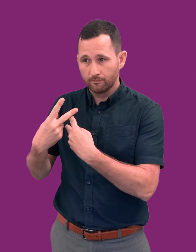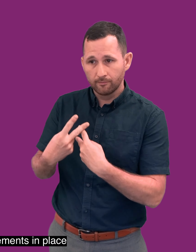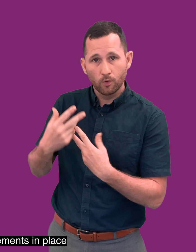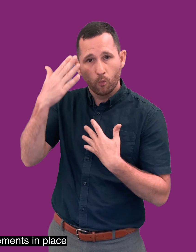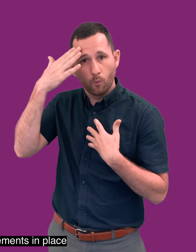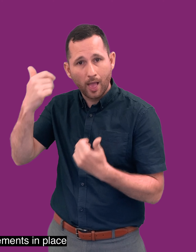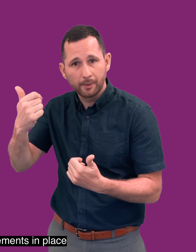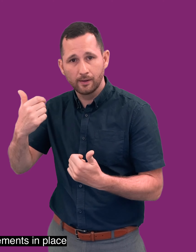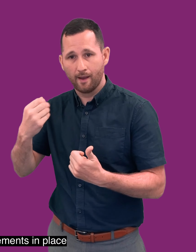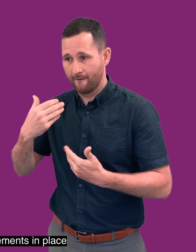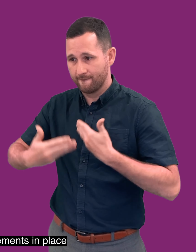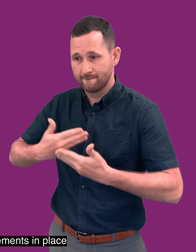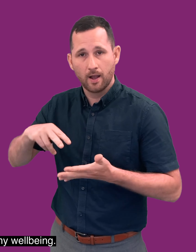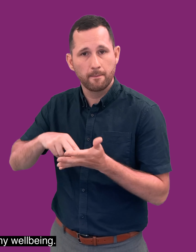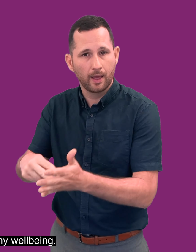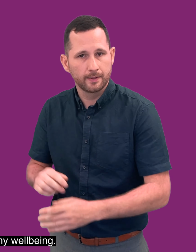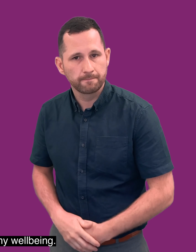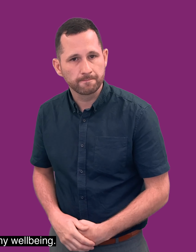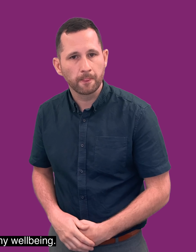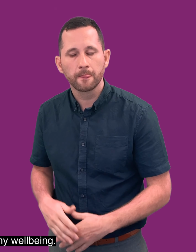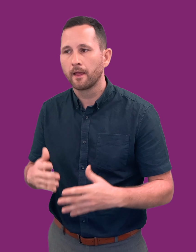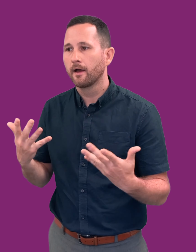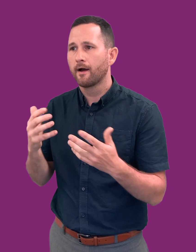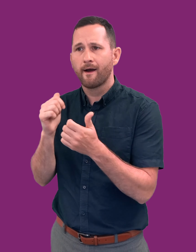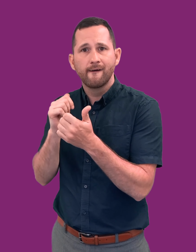I have arrangements in place to support my well-being.